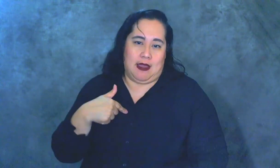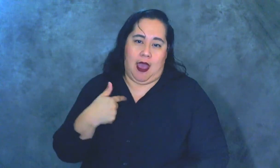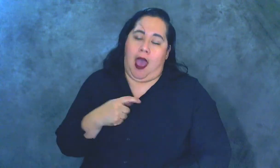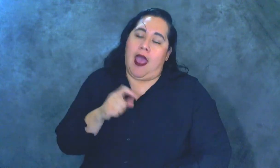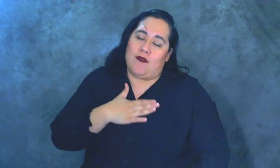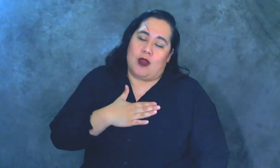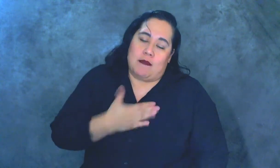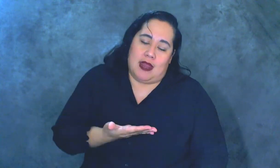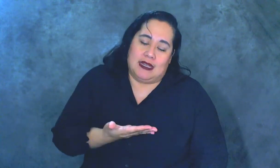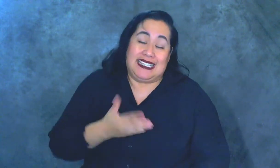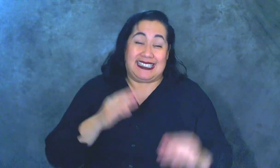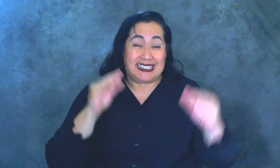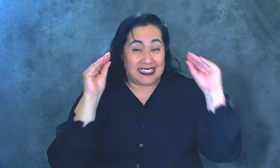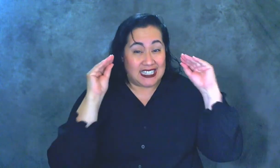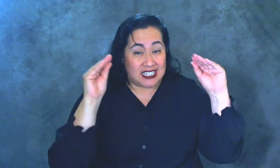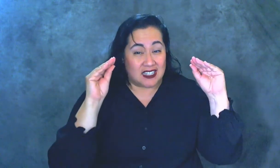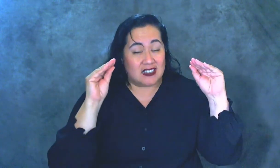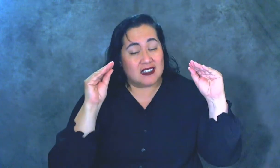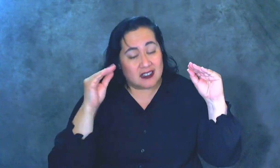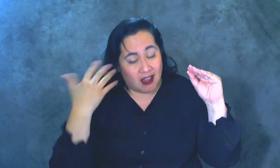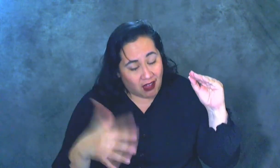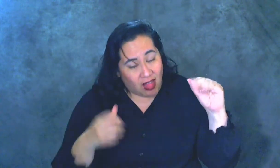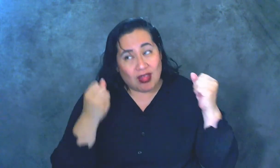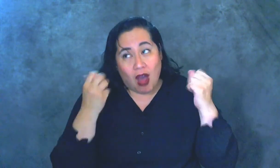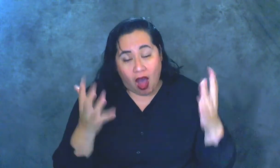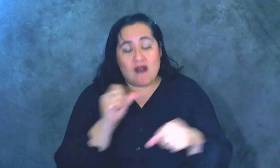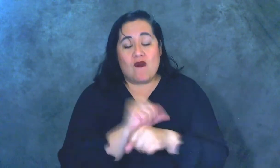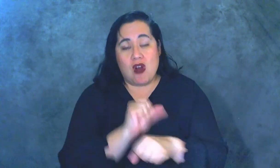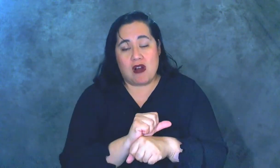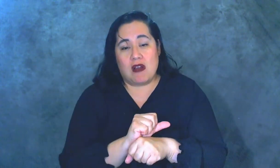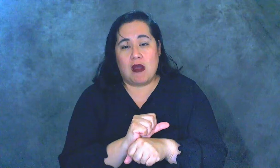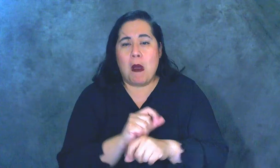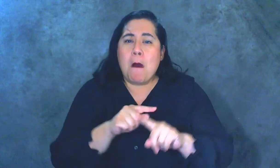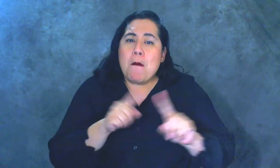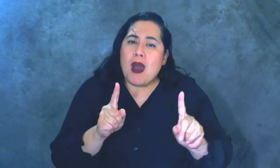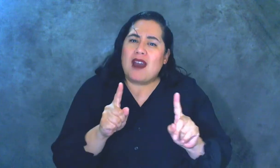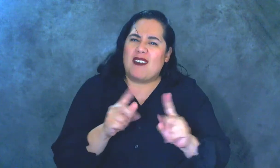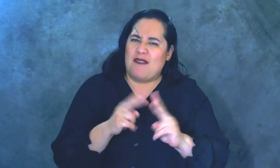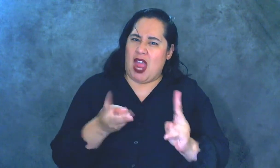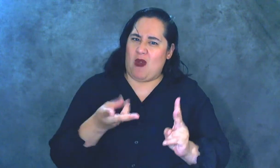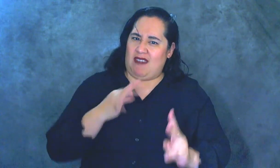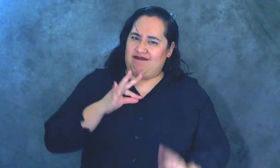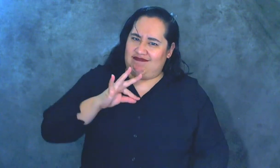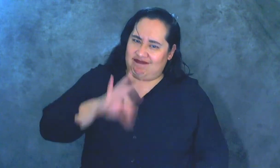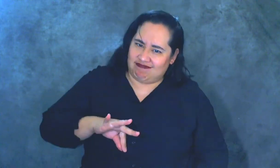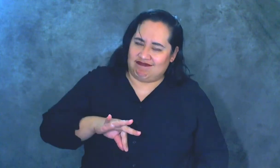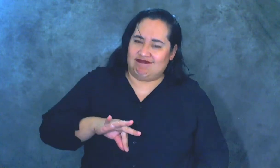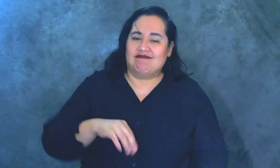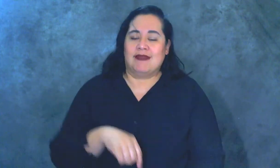admit, teaching is a lot of work, but it is very rewarding, and I am